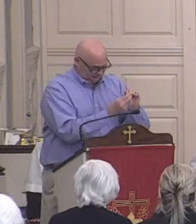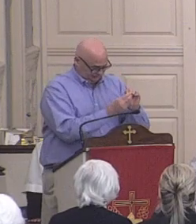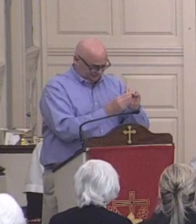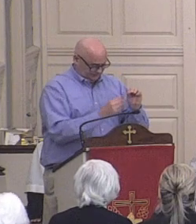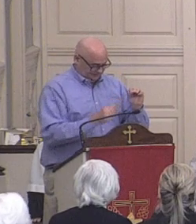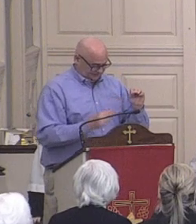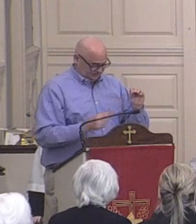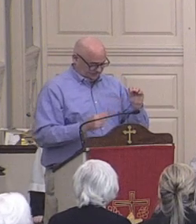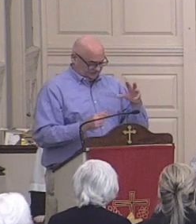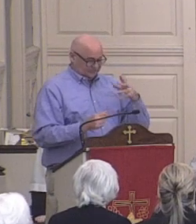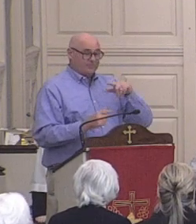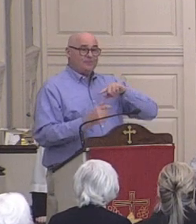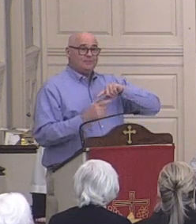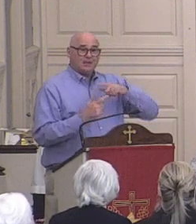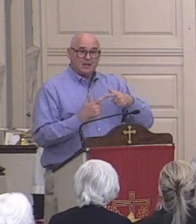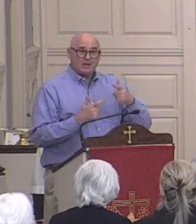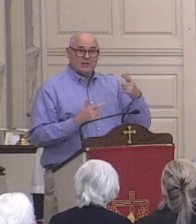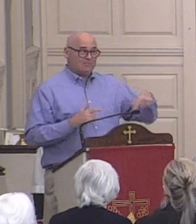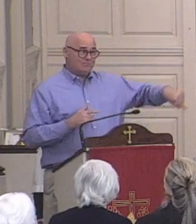And he kissed him.